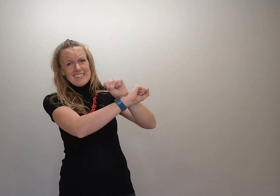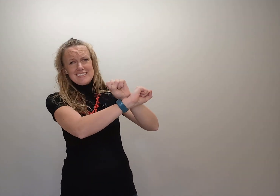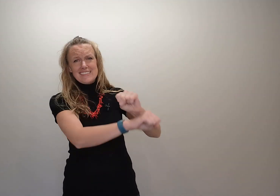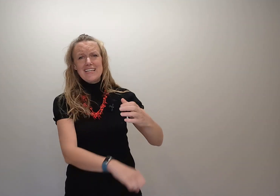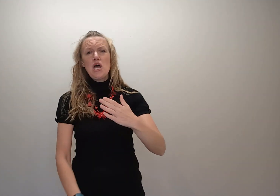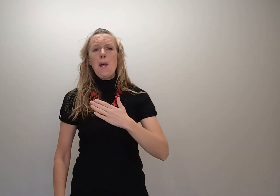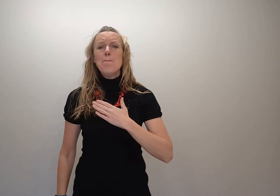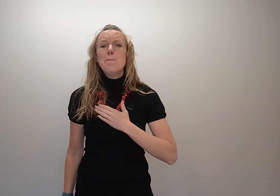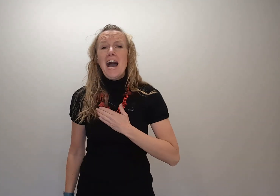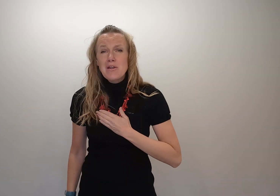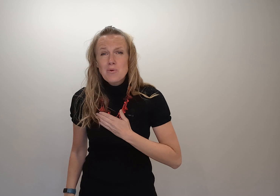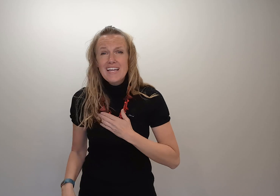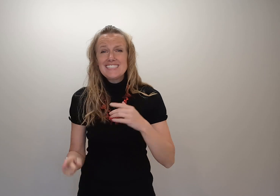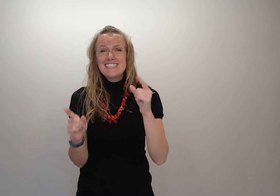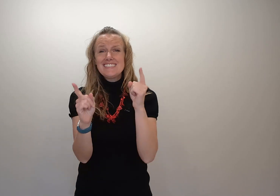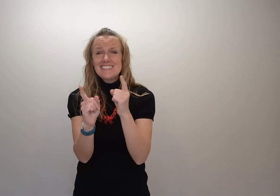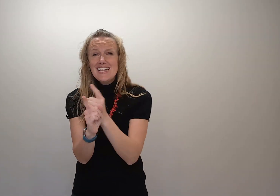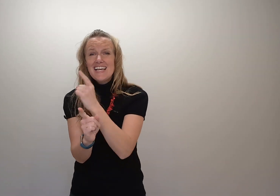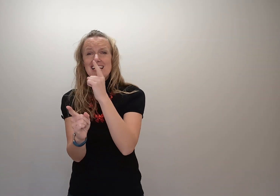defense, my righteousness.